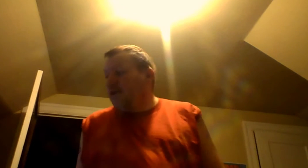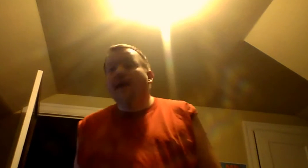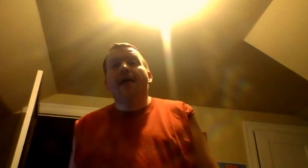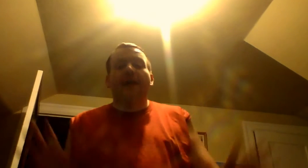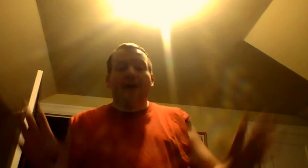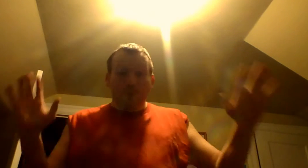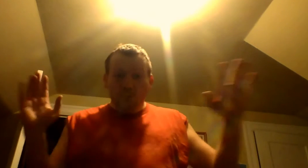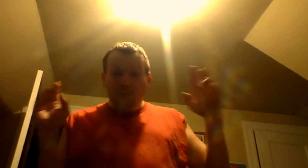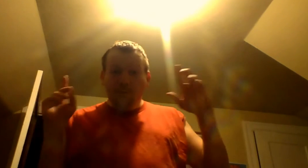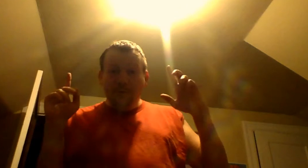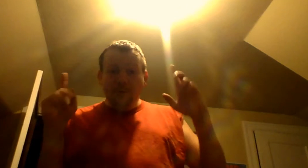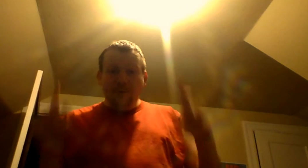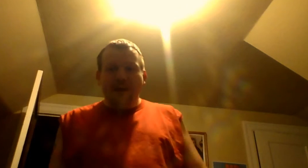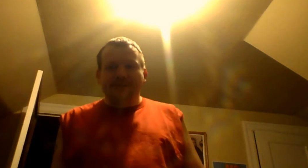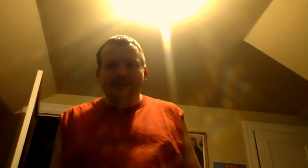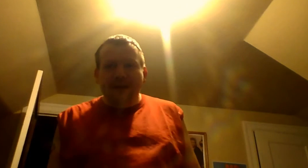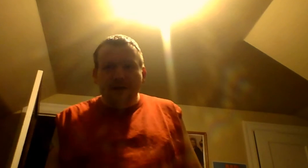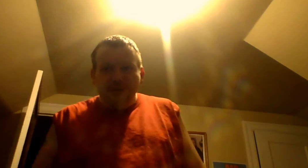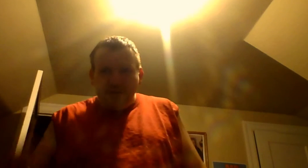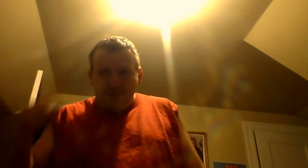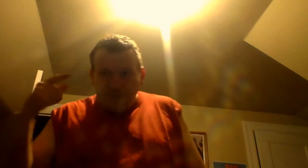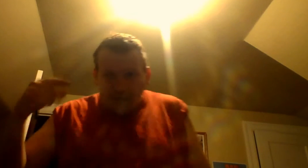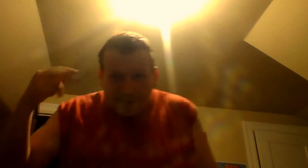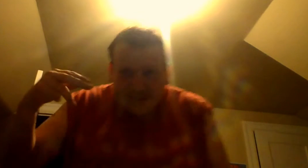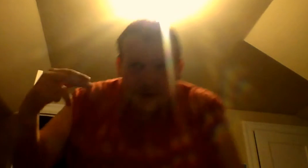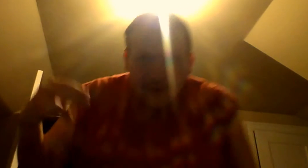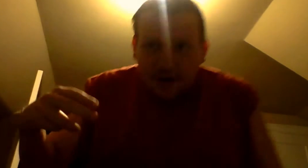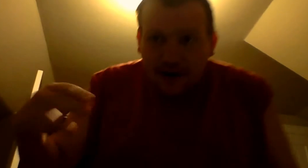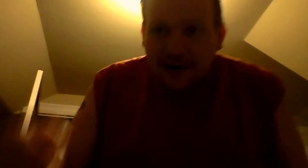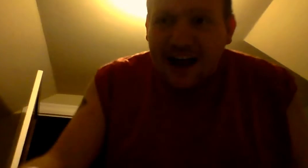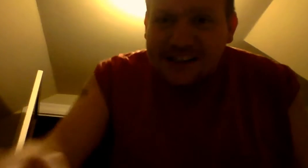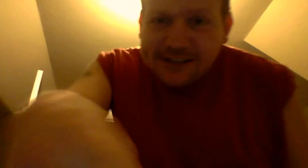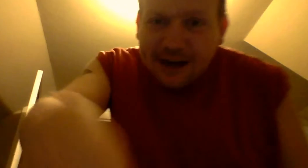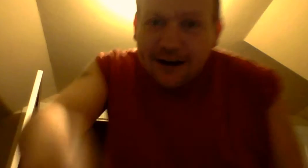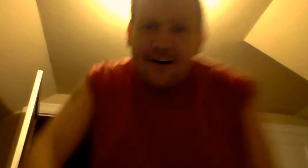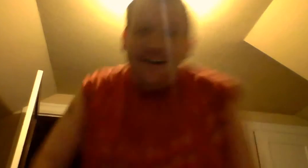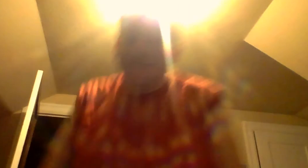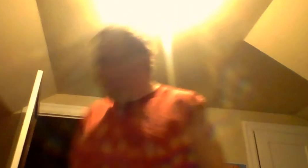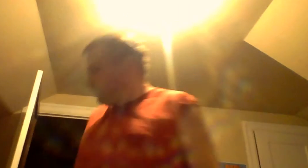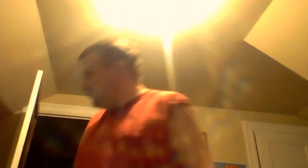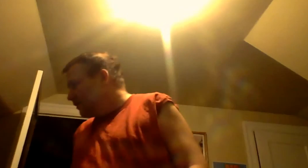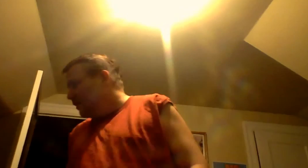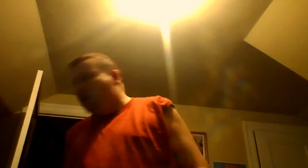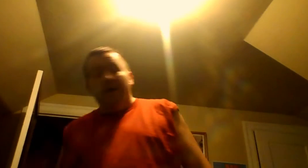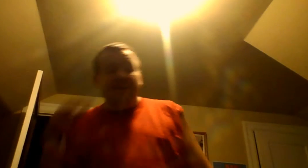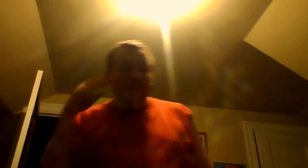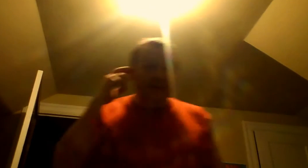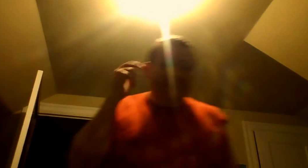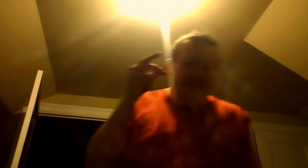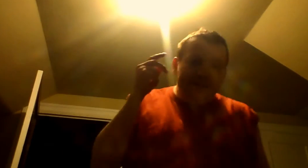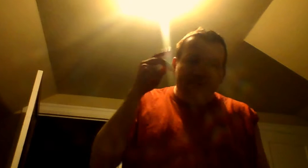Yeah, woohoo! That's so awesome. I can't wait to see that